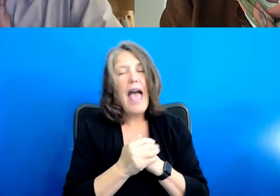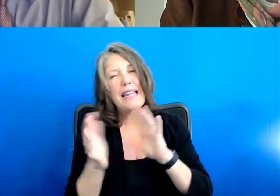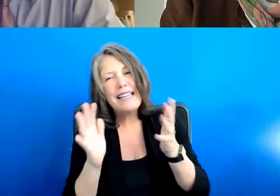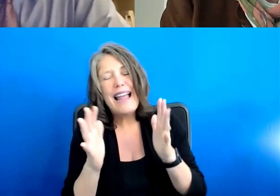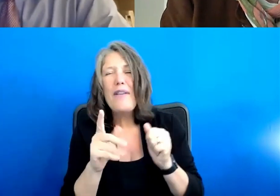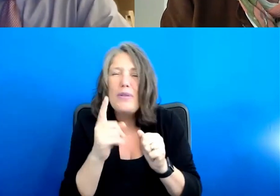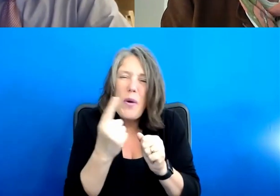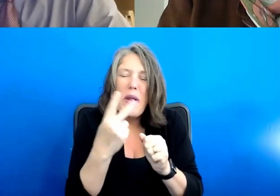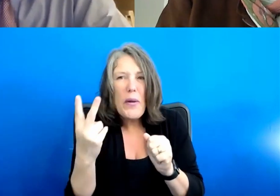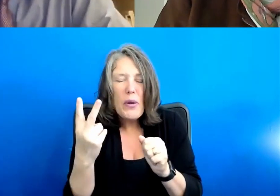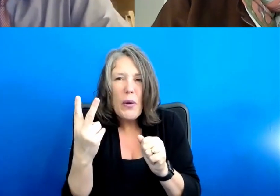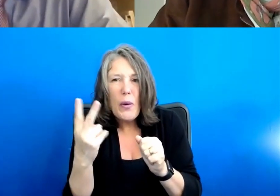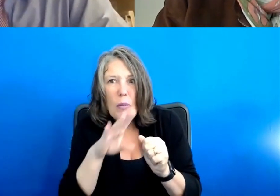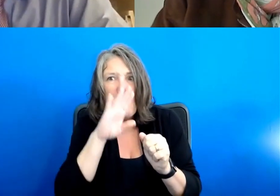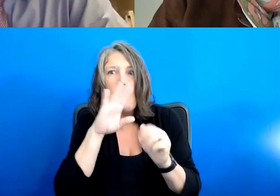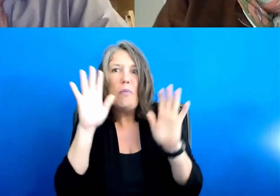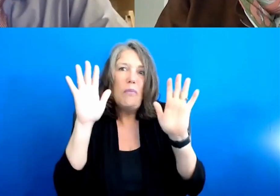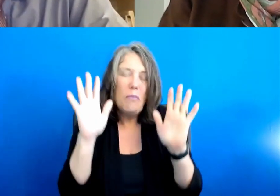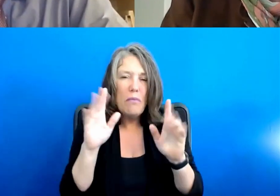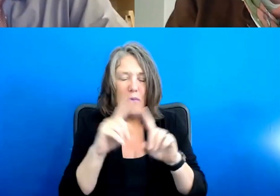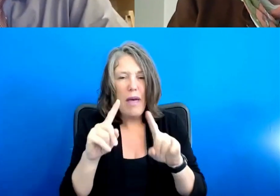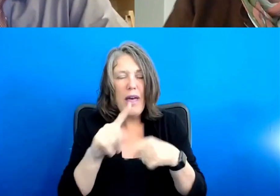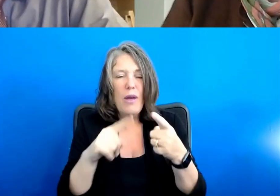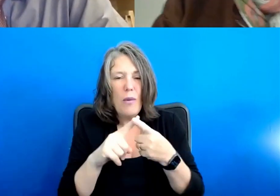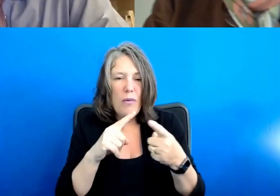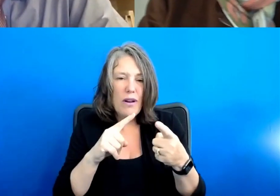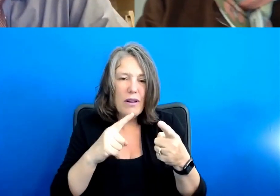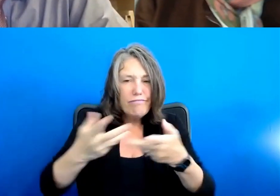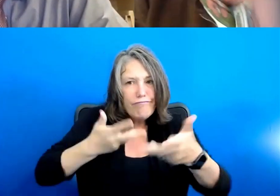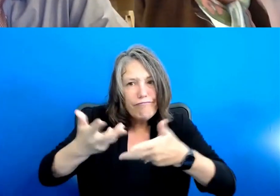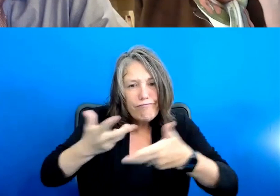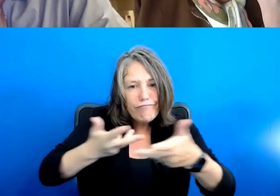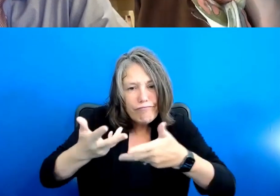two hiccups, but there always are in treaty negotiations.